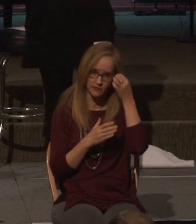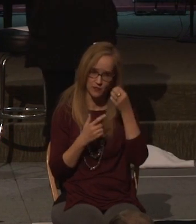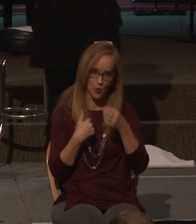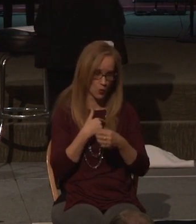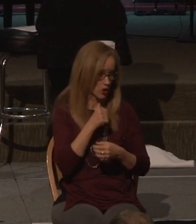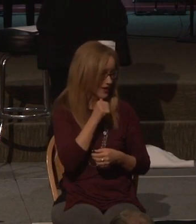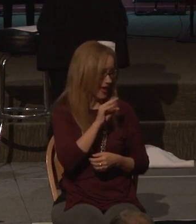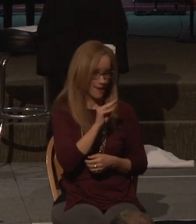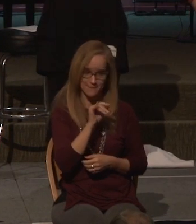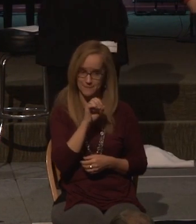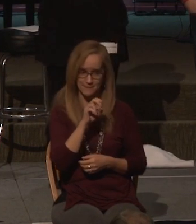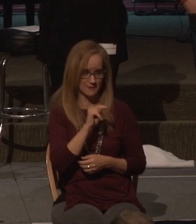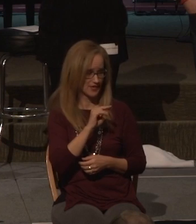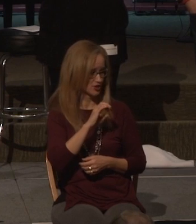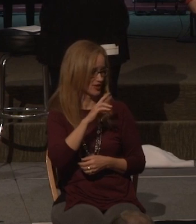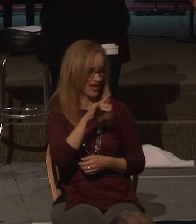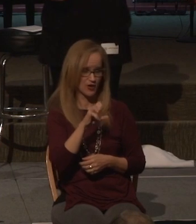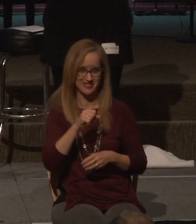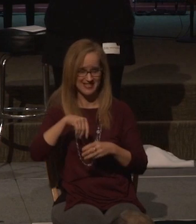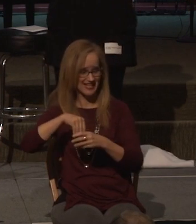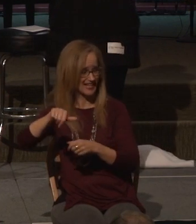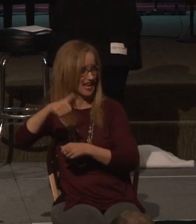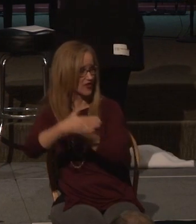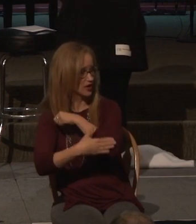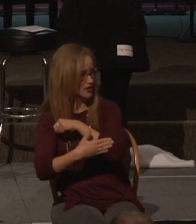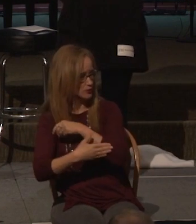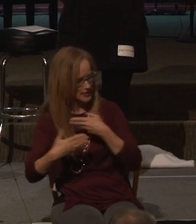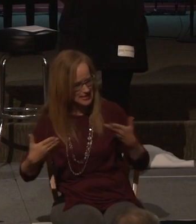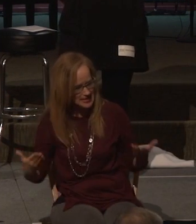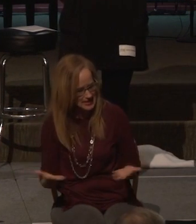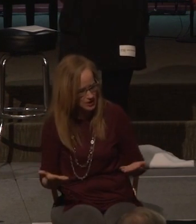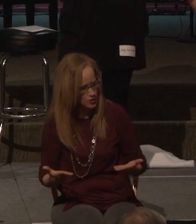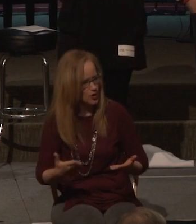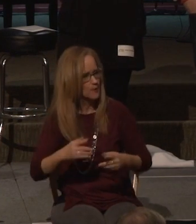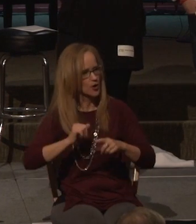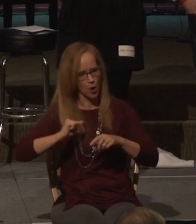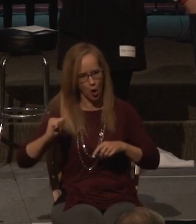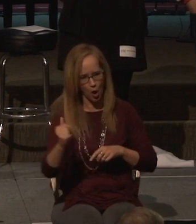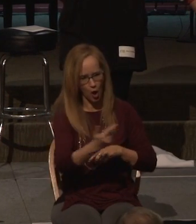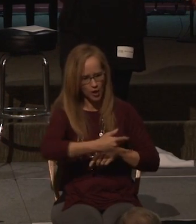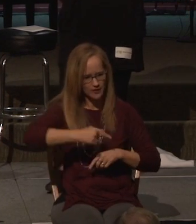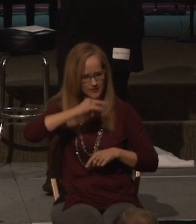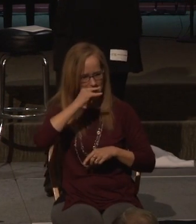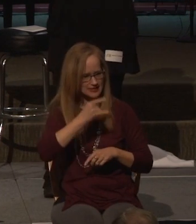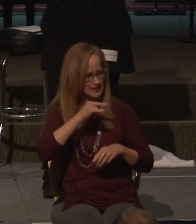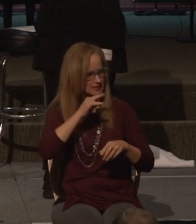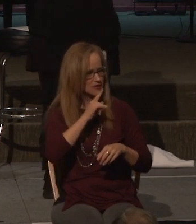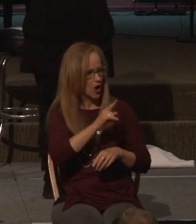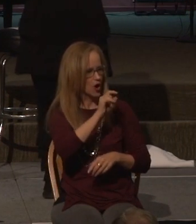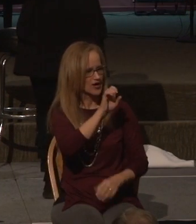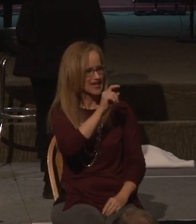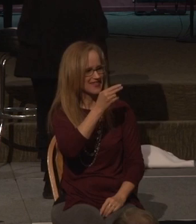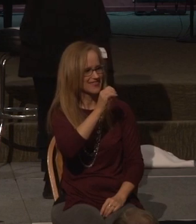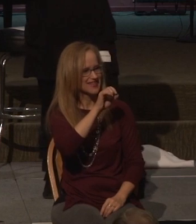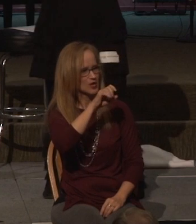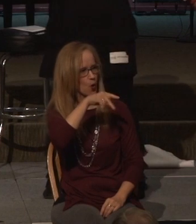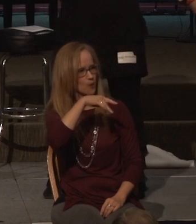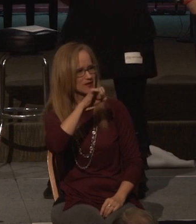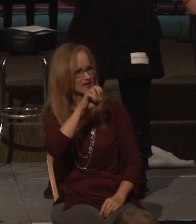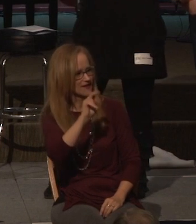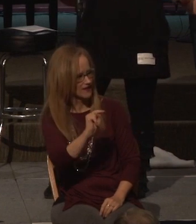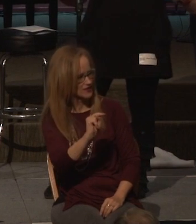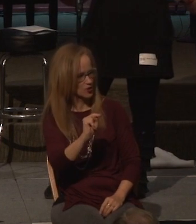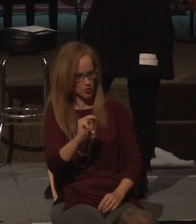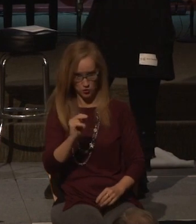not missionaries in another country, missionaries here, but all of these kids are little Ethiopian kids, which means that if any of